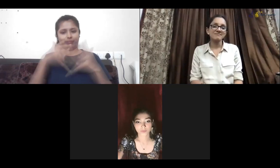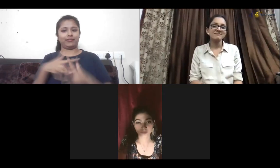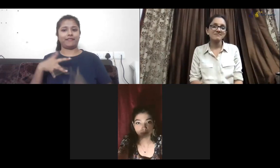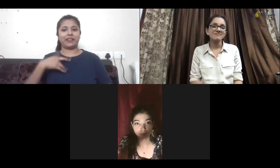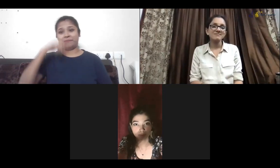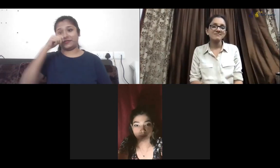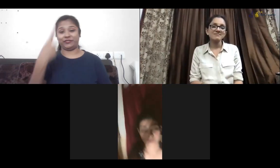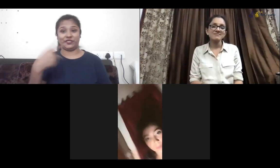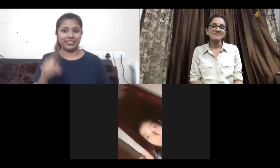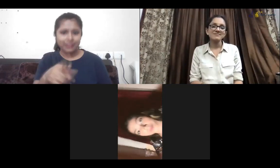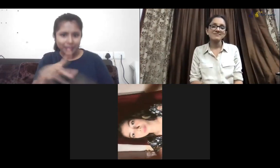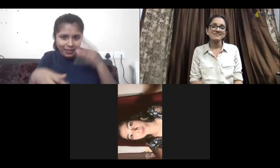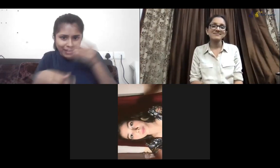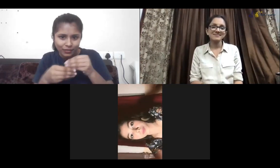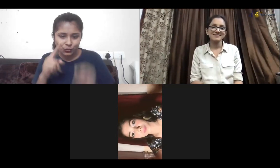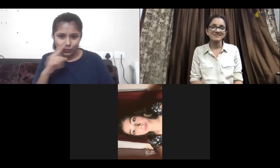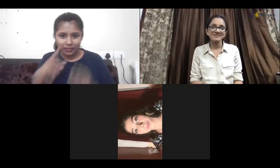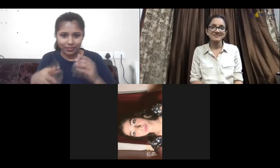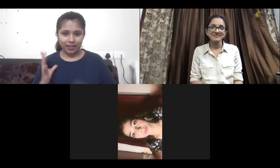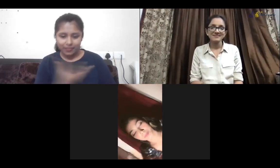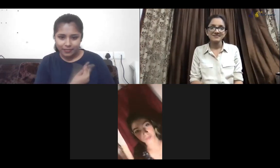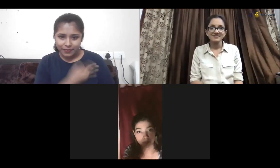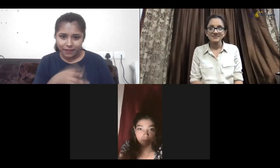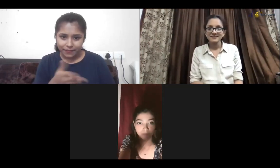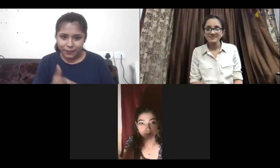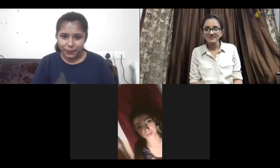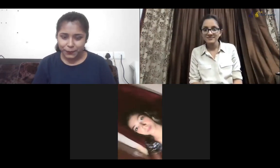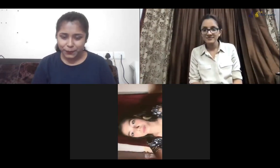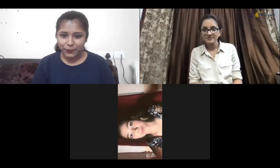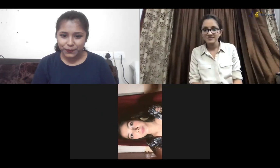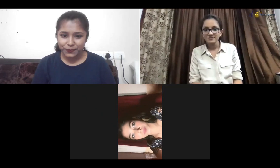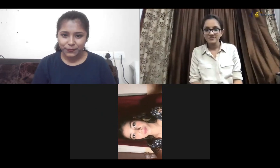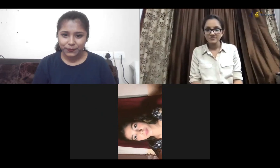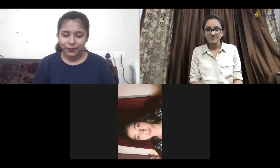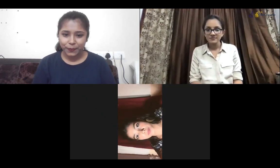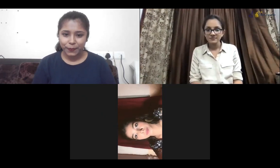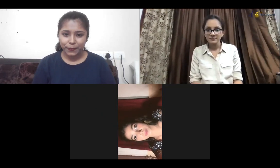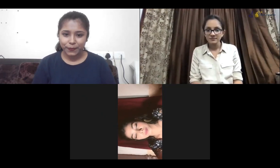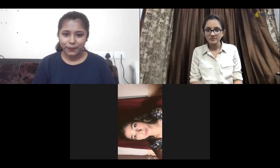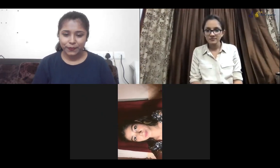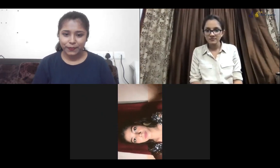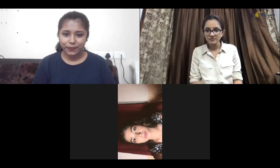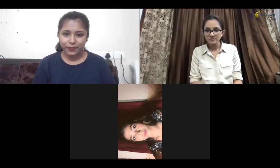So now I am also a strong woman. I am proud myself. So Sweta, would you like to add?